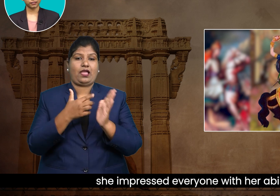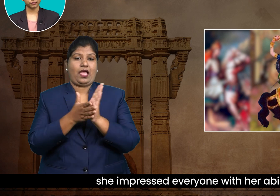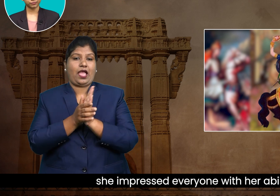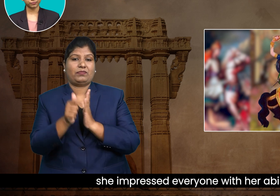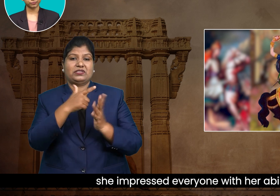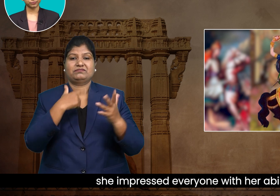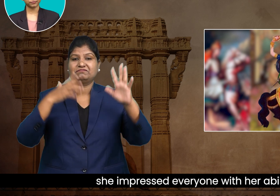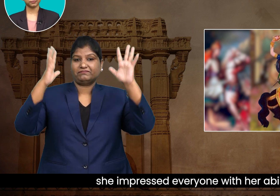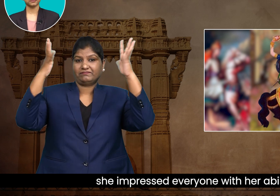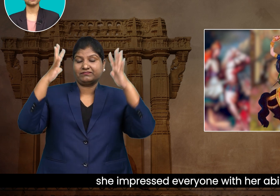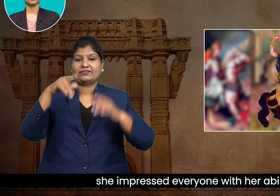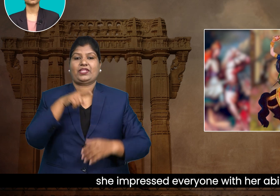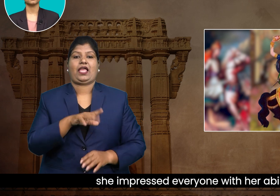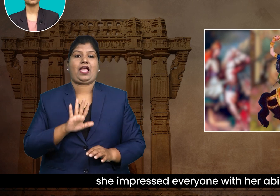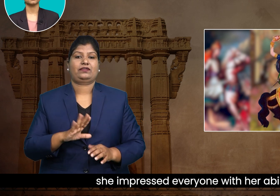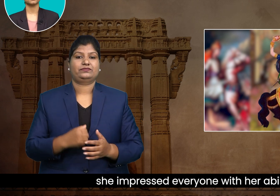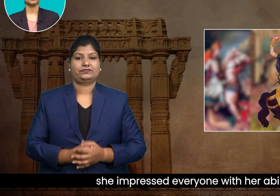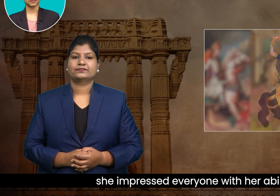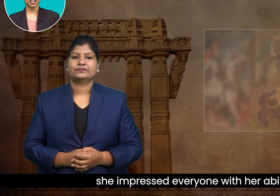abilities.